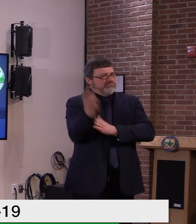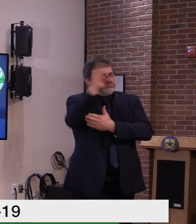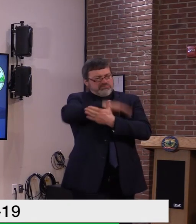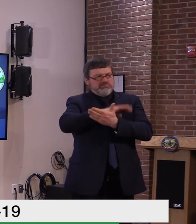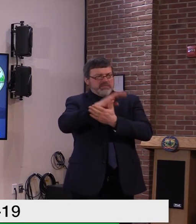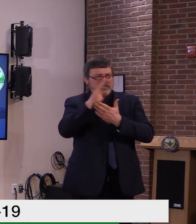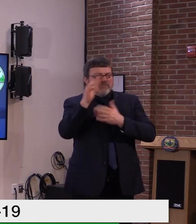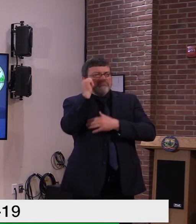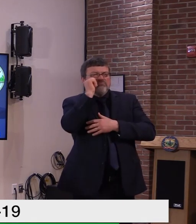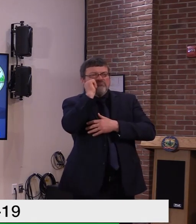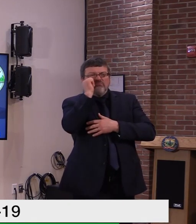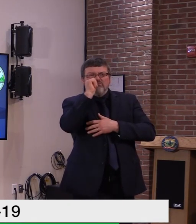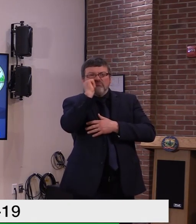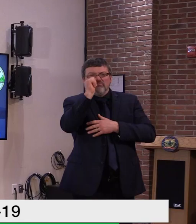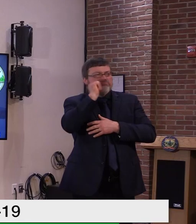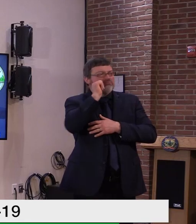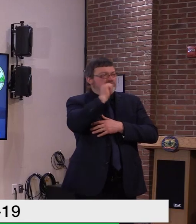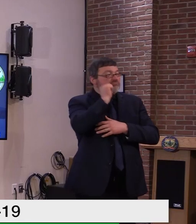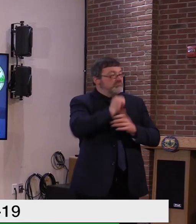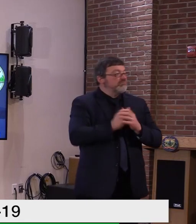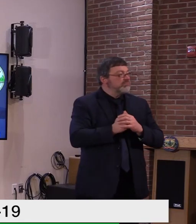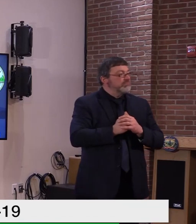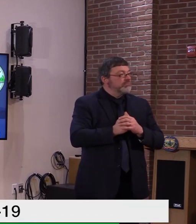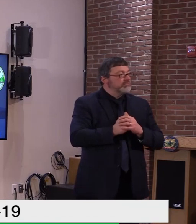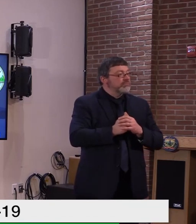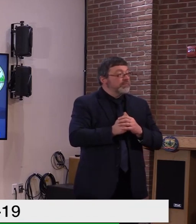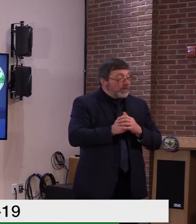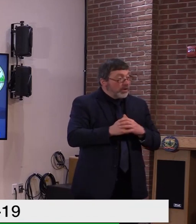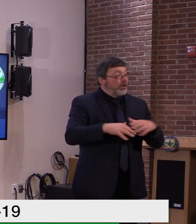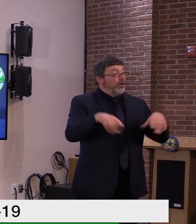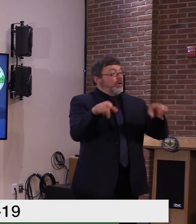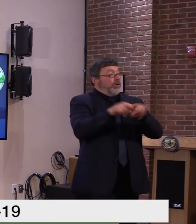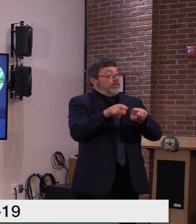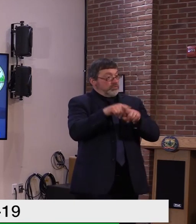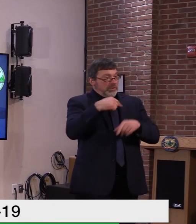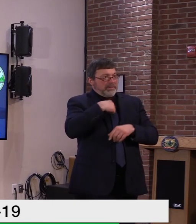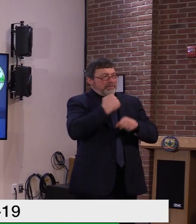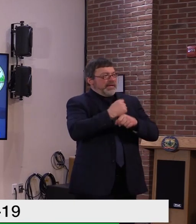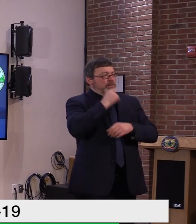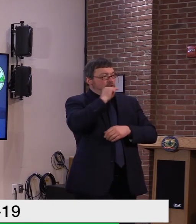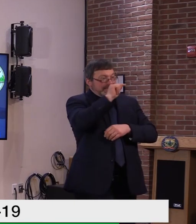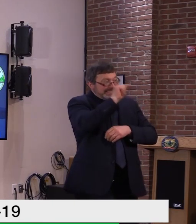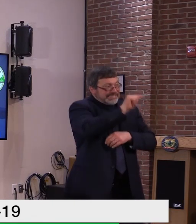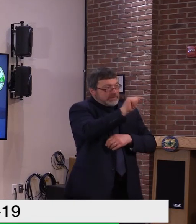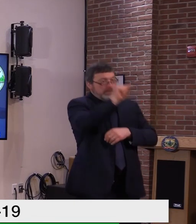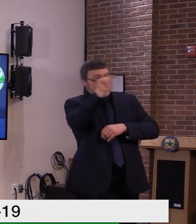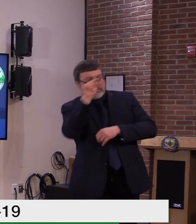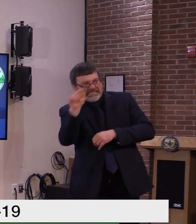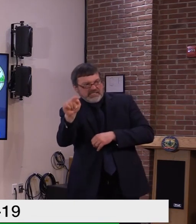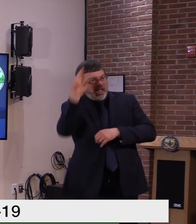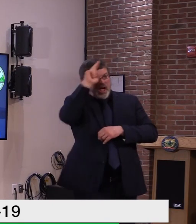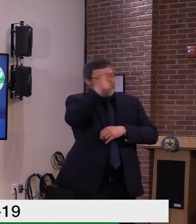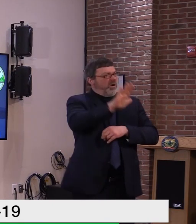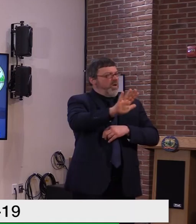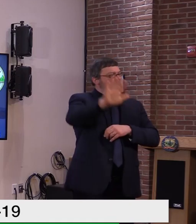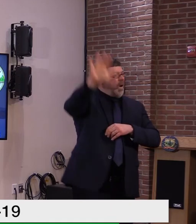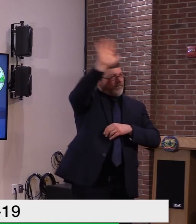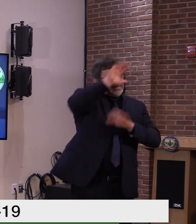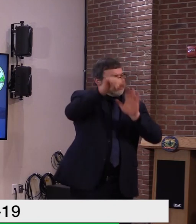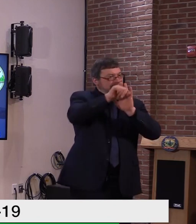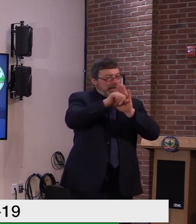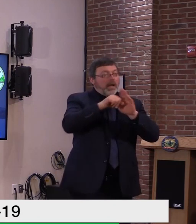basis, and making sure that there's equitable distribution, not only within the hospital walls, but outside the hospital walls. And if you look at